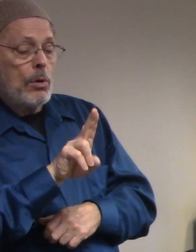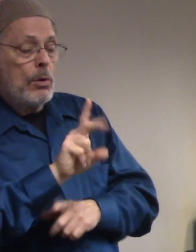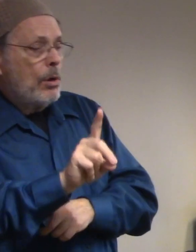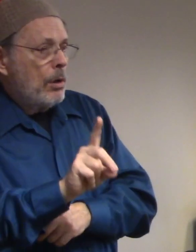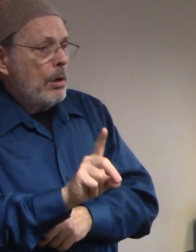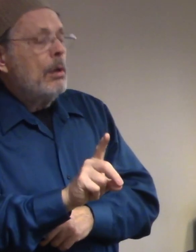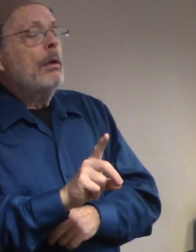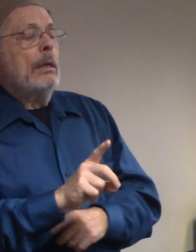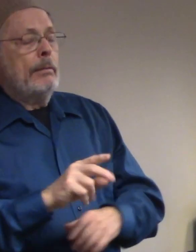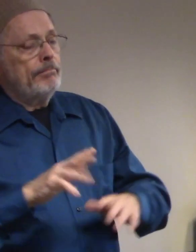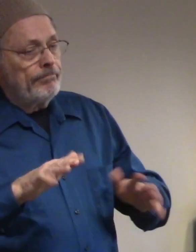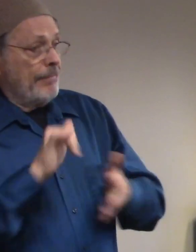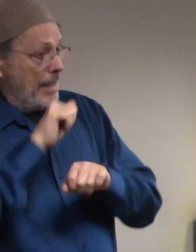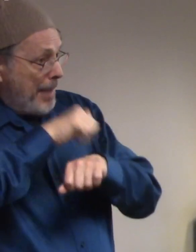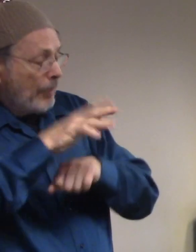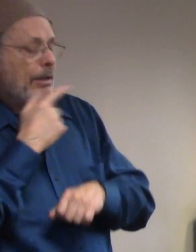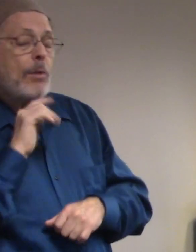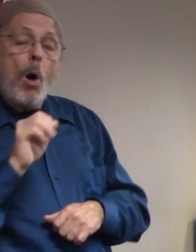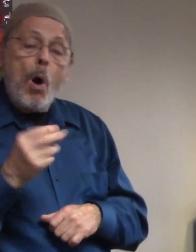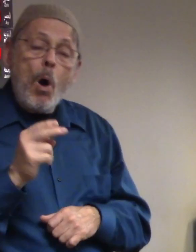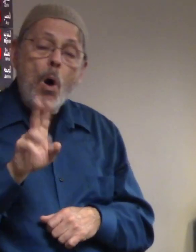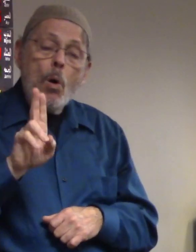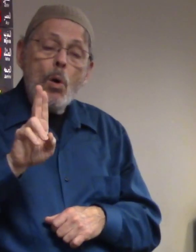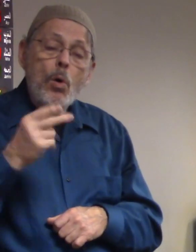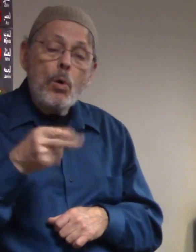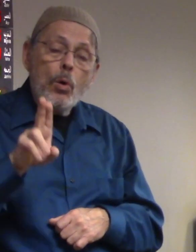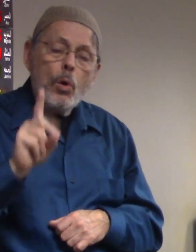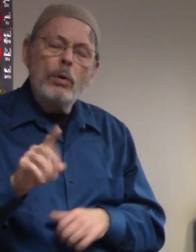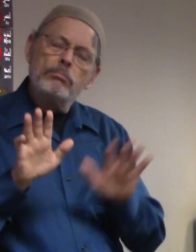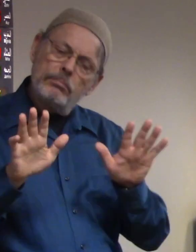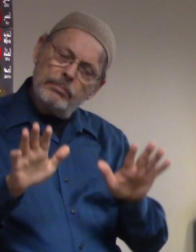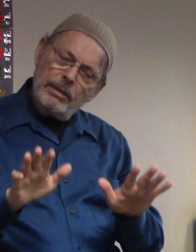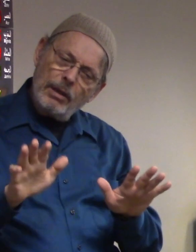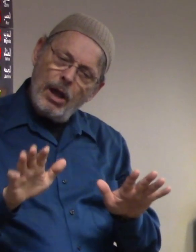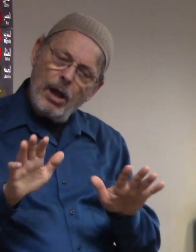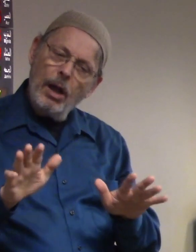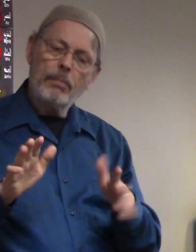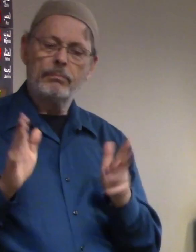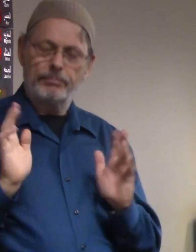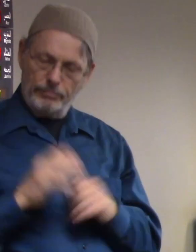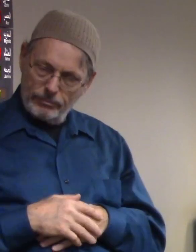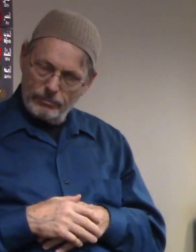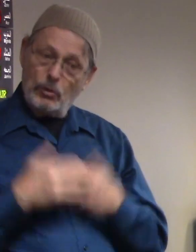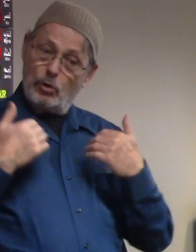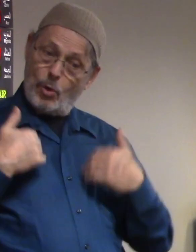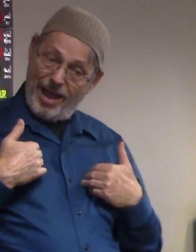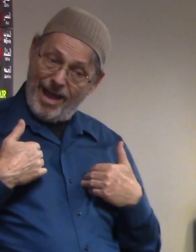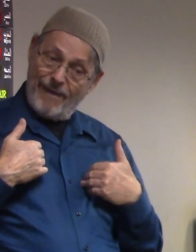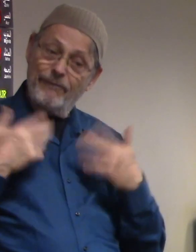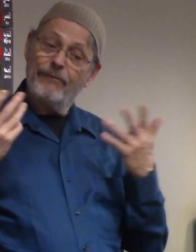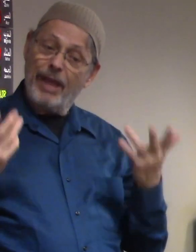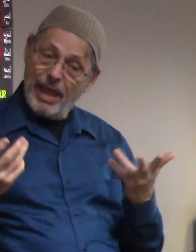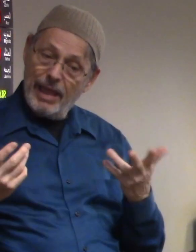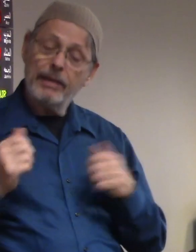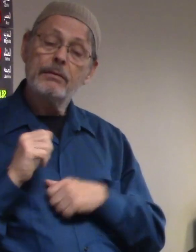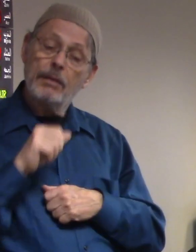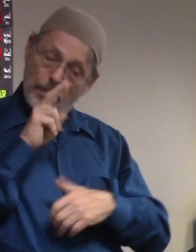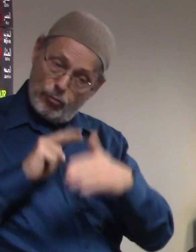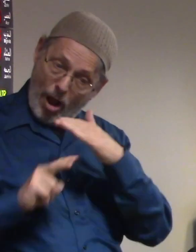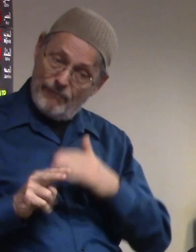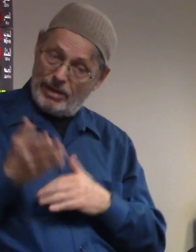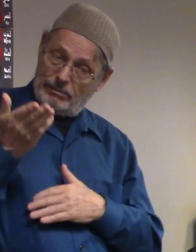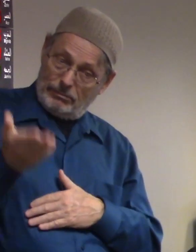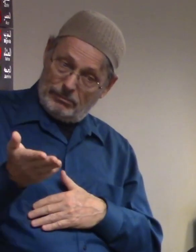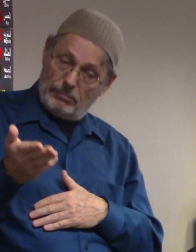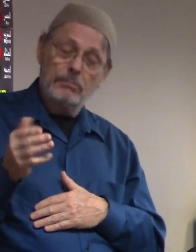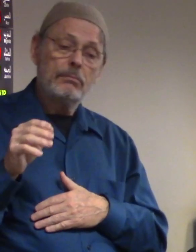him, he said, oh, Uhud, stay calm. On top of you is a prophet, a siddiq, and two shuhada. That he,